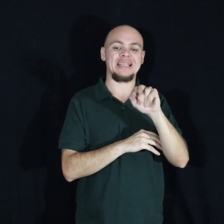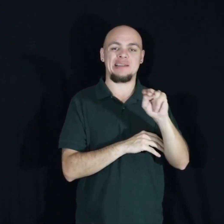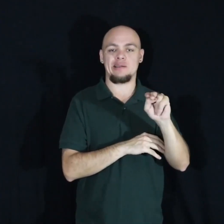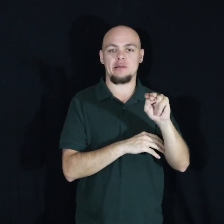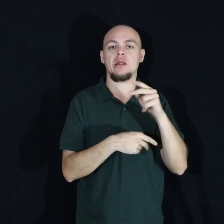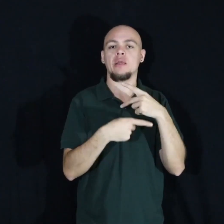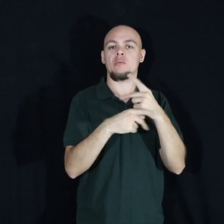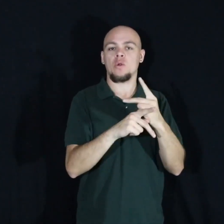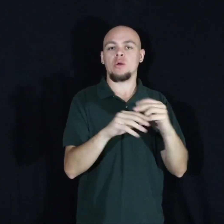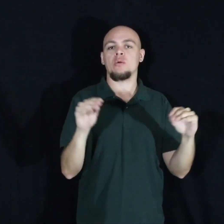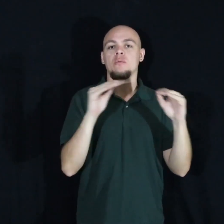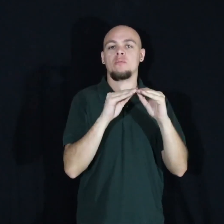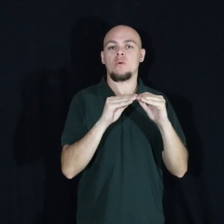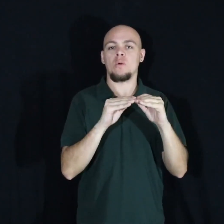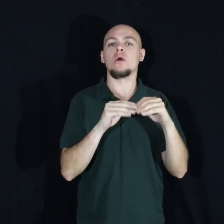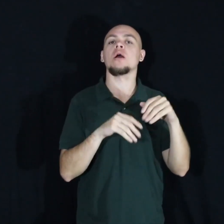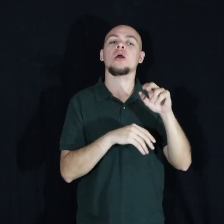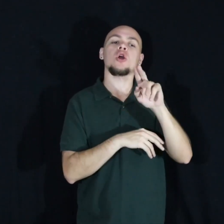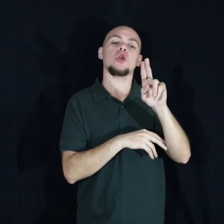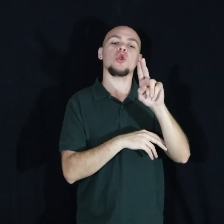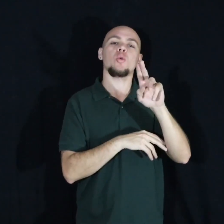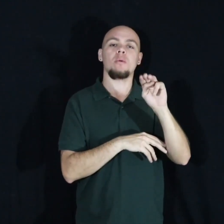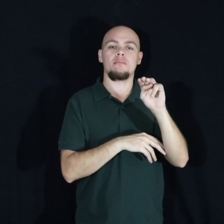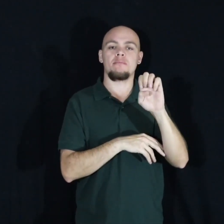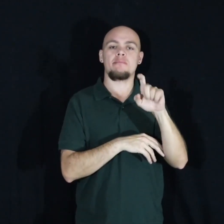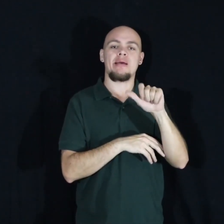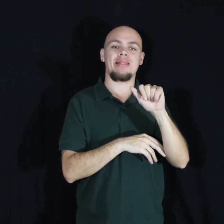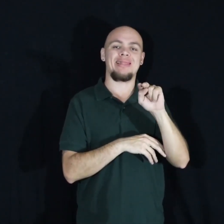lot more eumelanin.